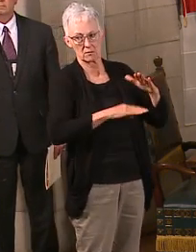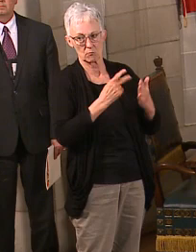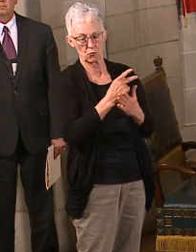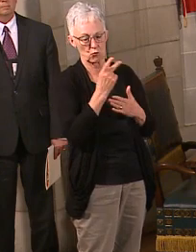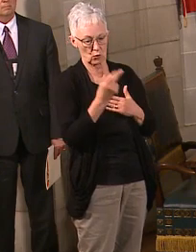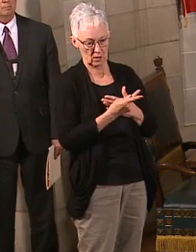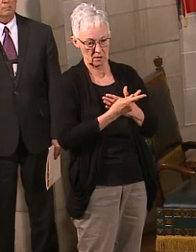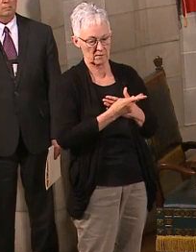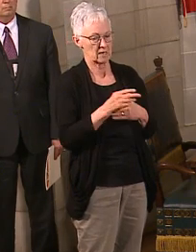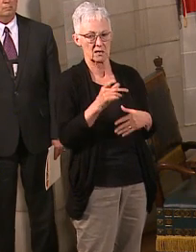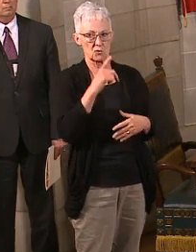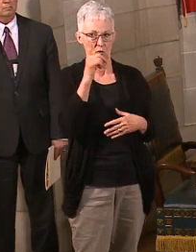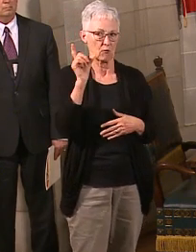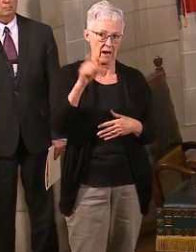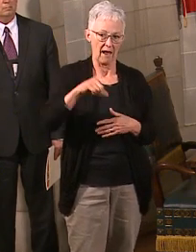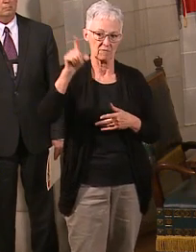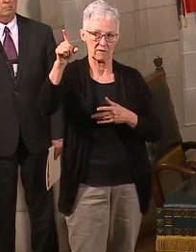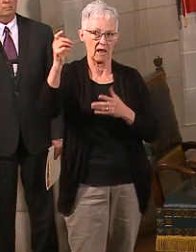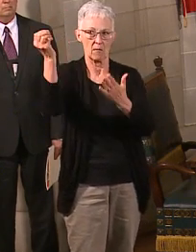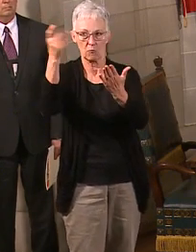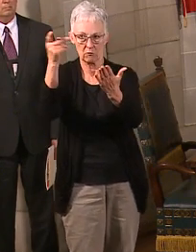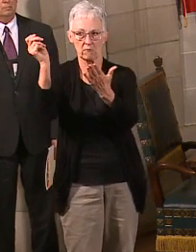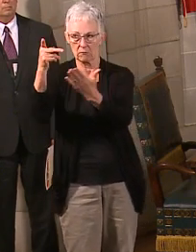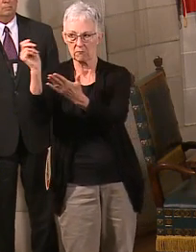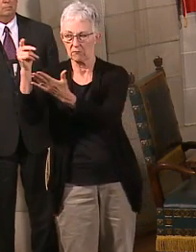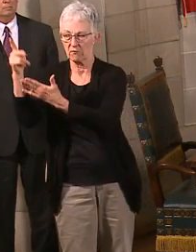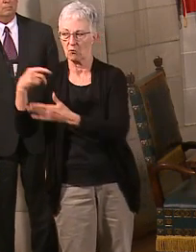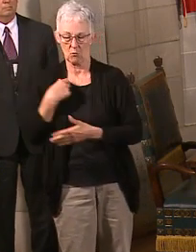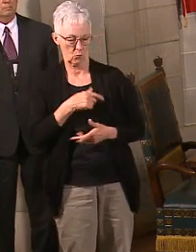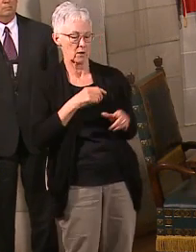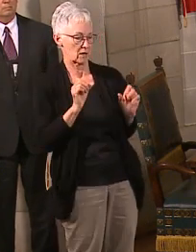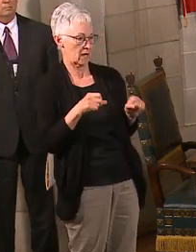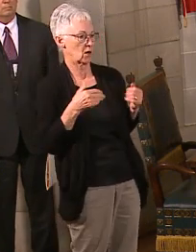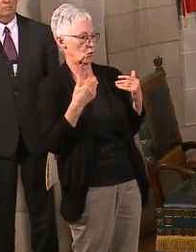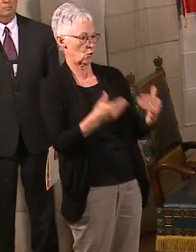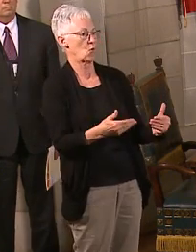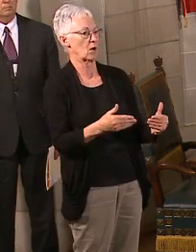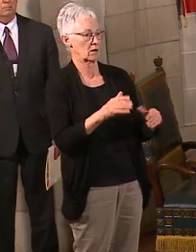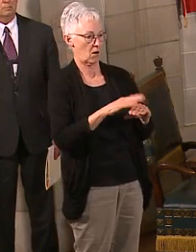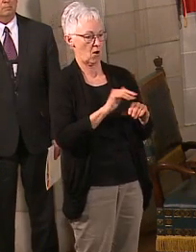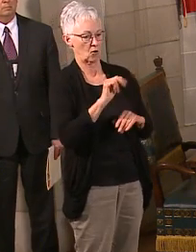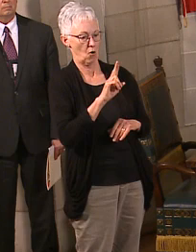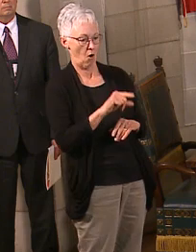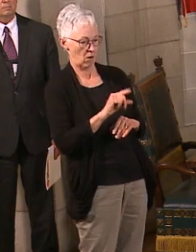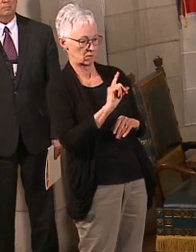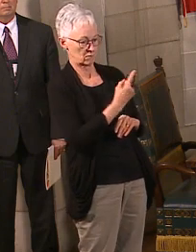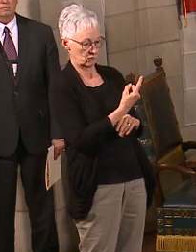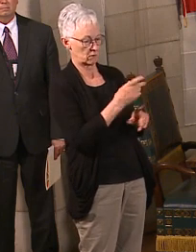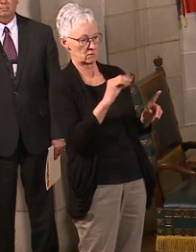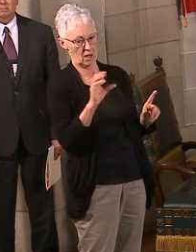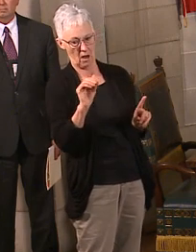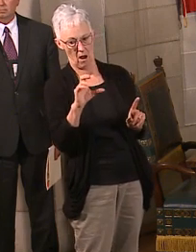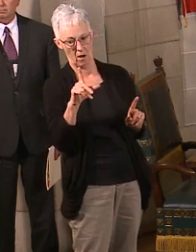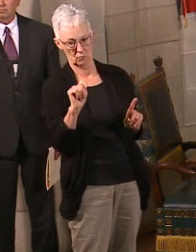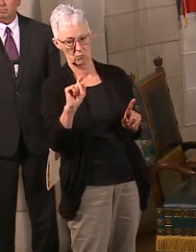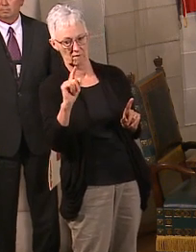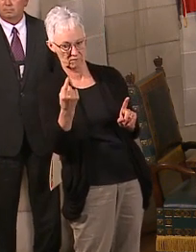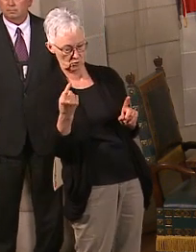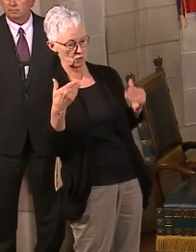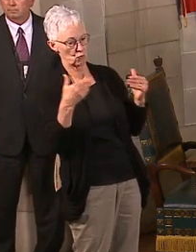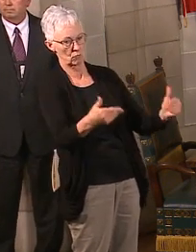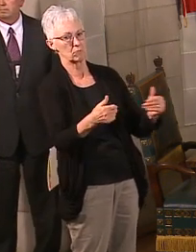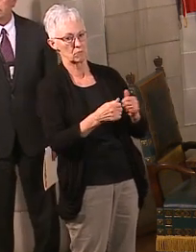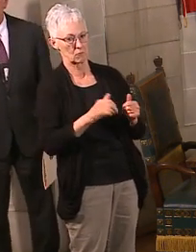the same level of approvals, and we've got the ability to get that done and still stay on schedule with August 1st and October 1st. Don with the Journal